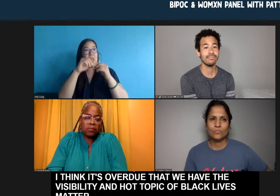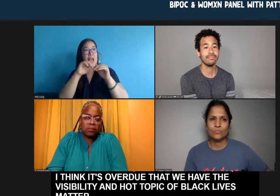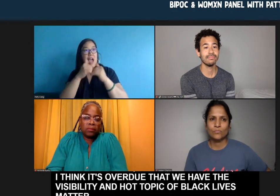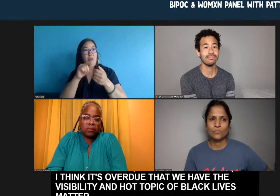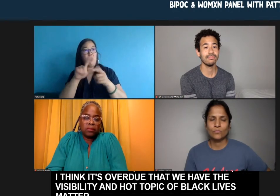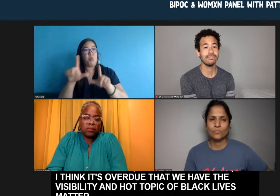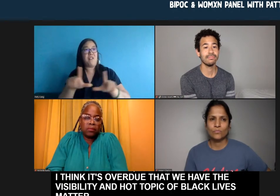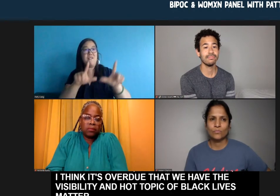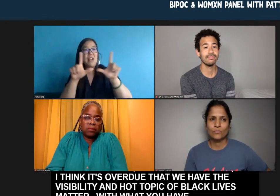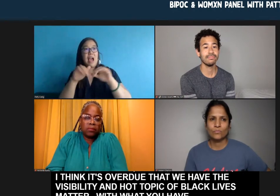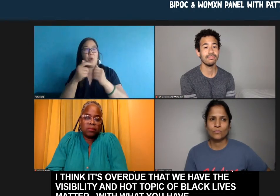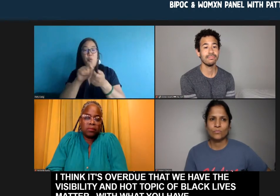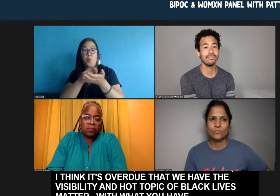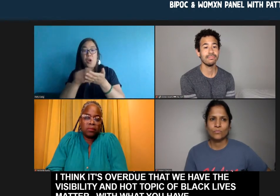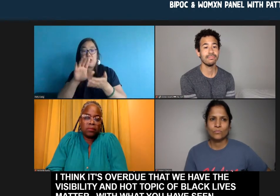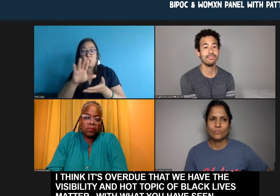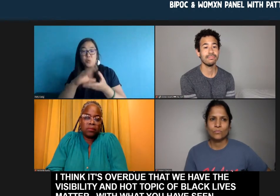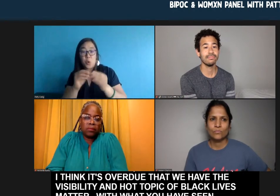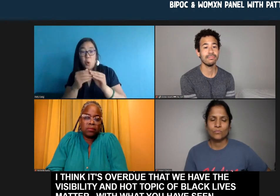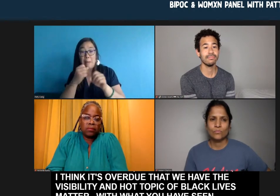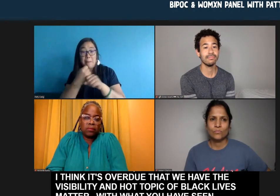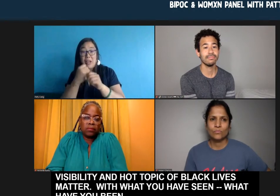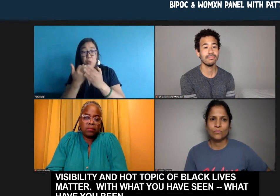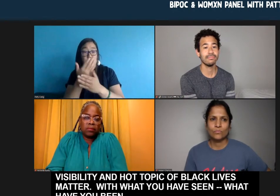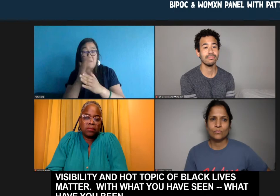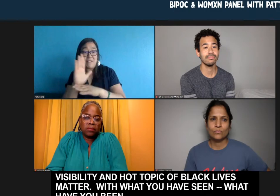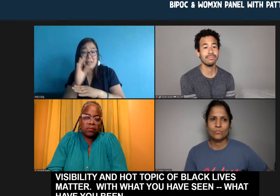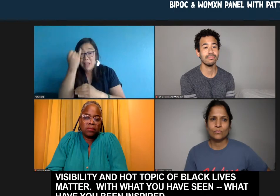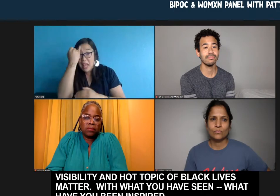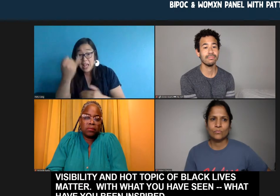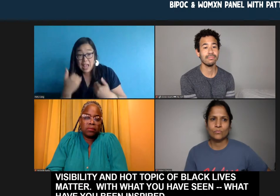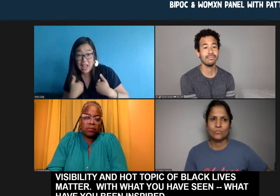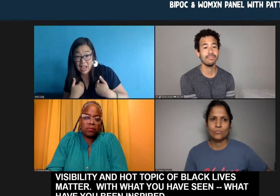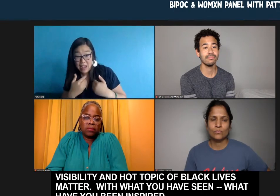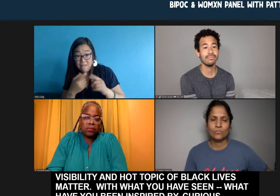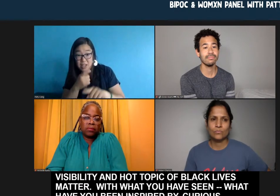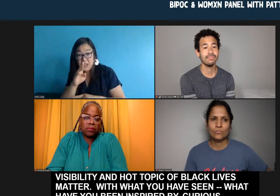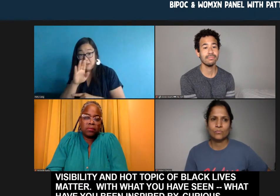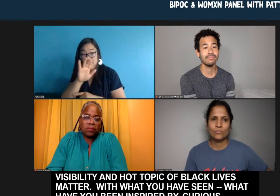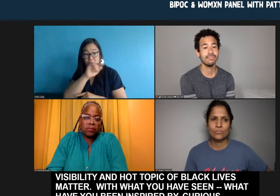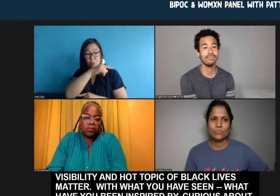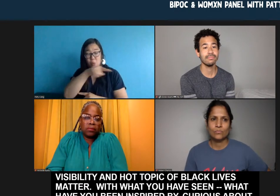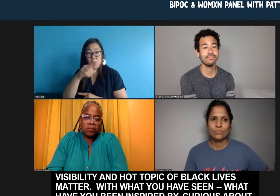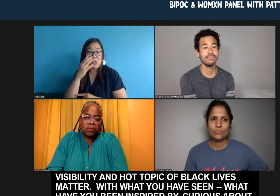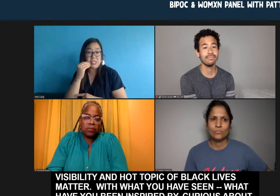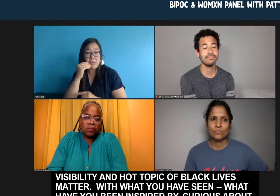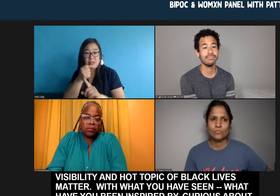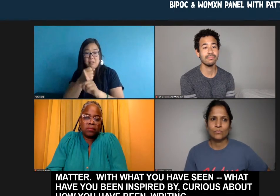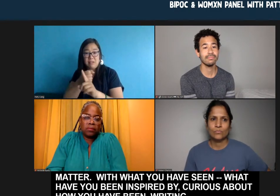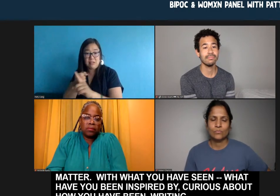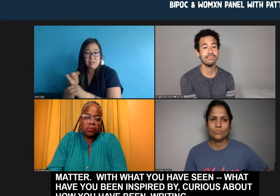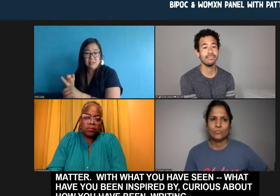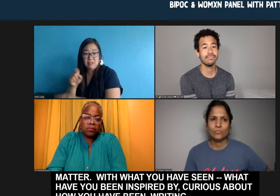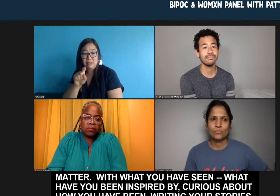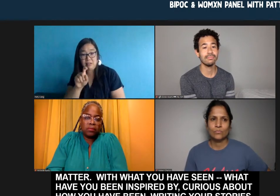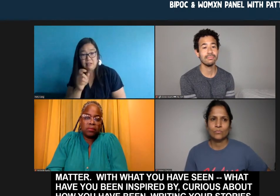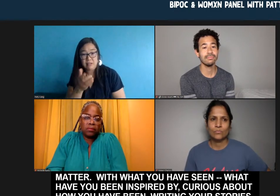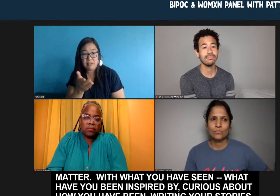been inspired by? I'm curious about how you've been, you know, writing your stories and what other creative ideas have come up from your